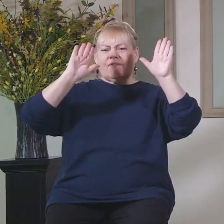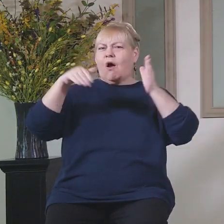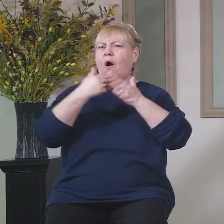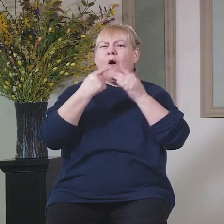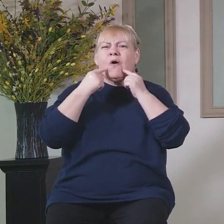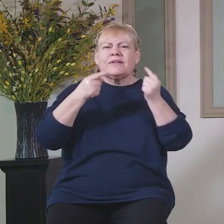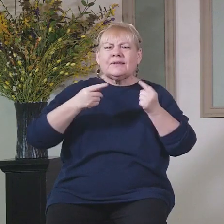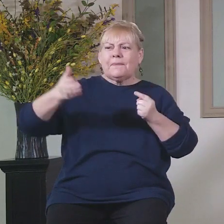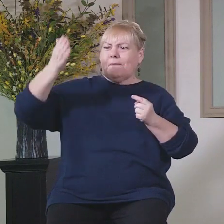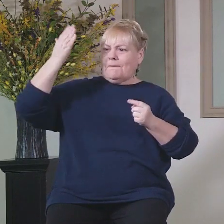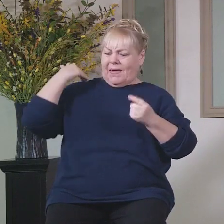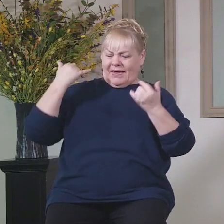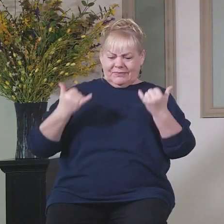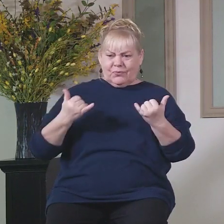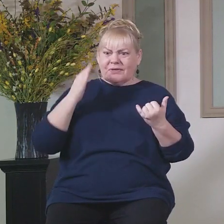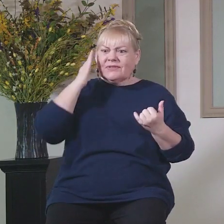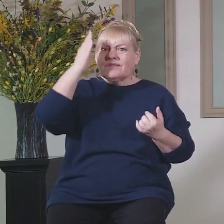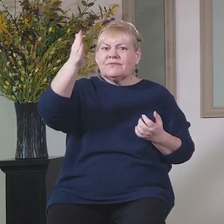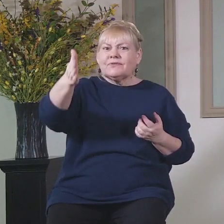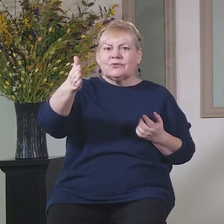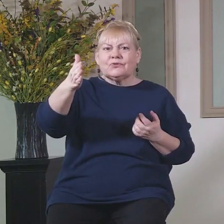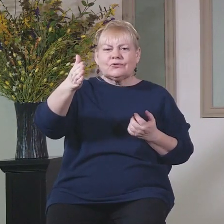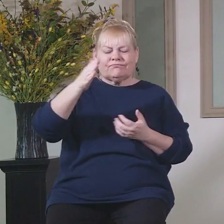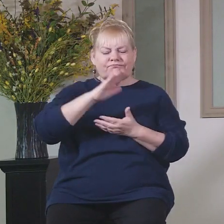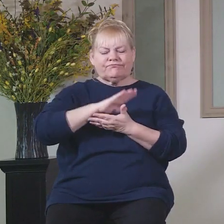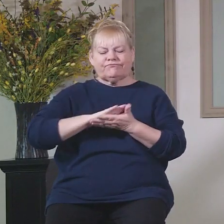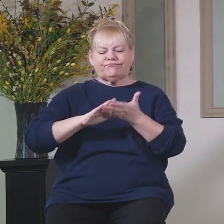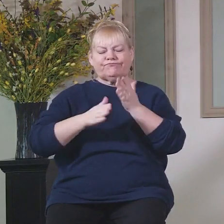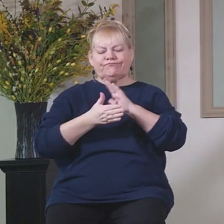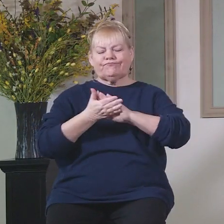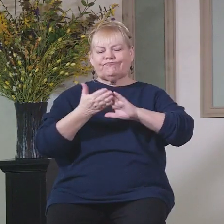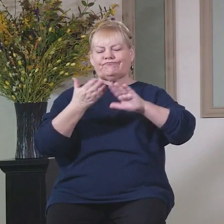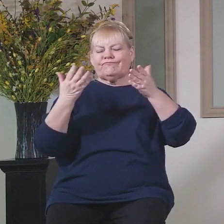present, future. They've been atoned.